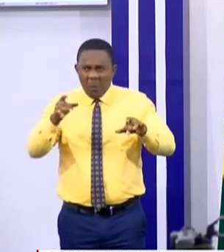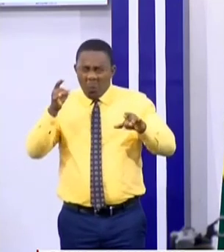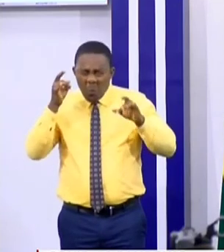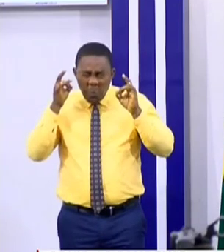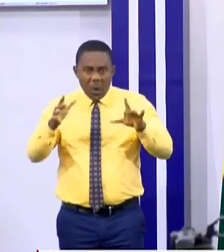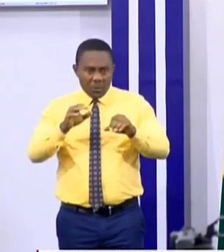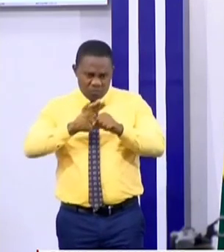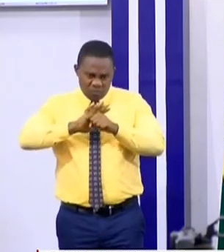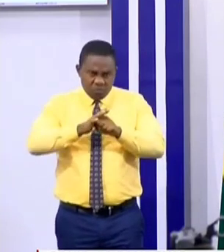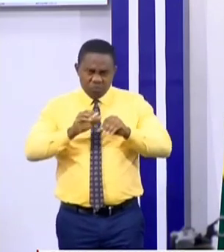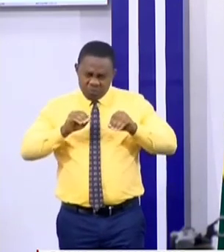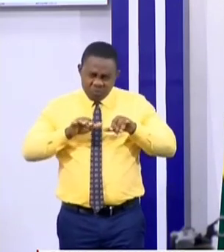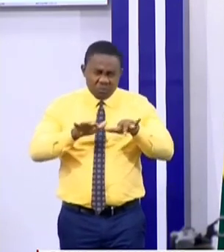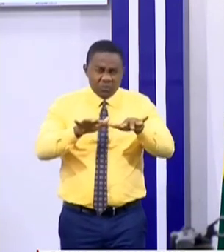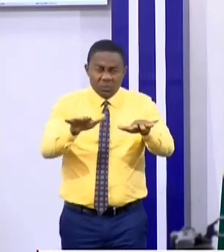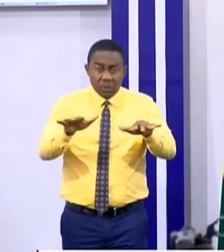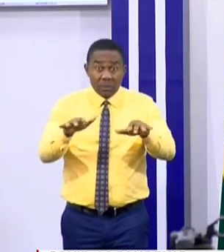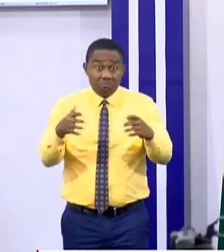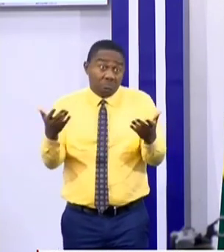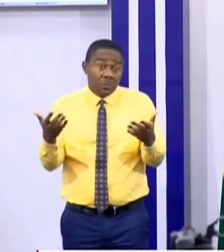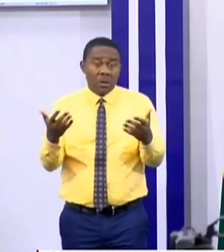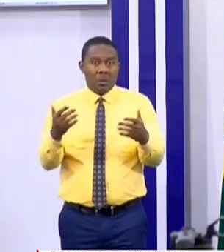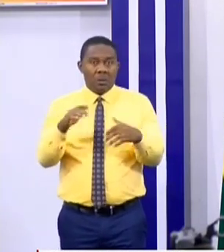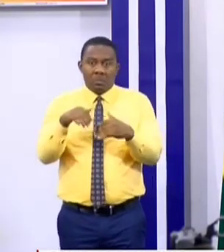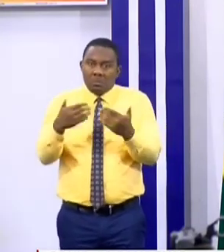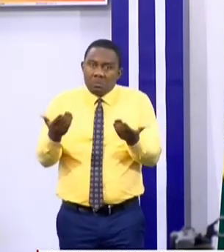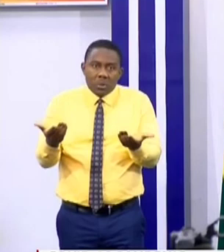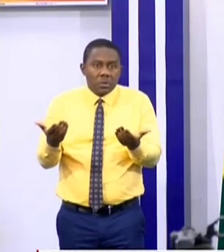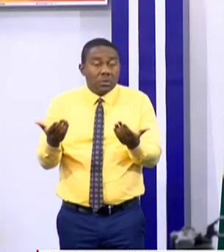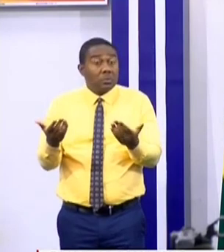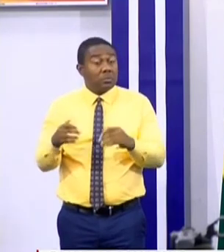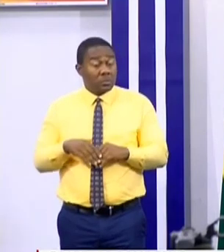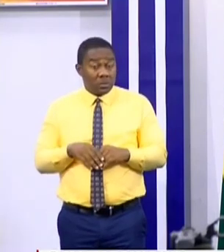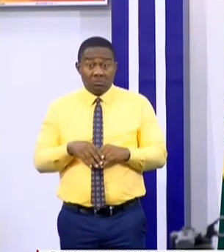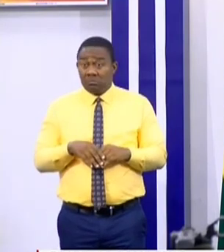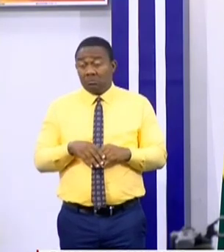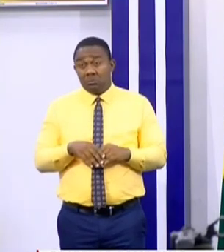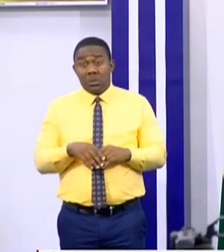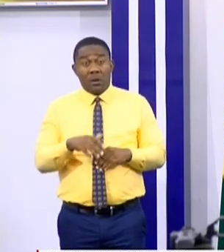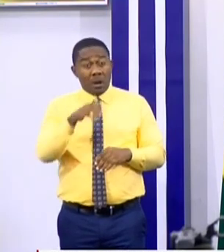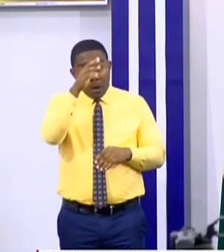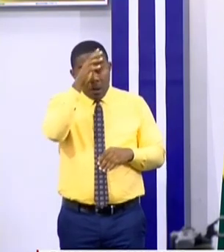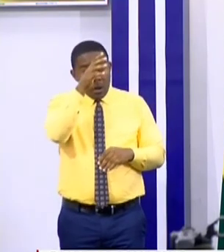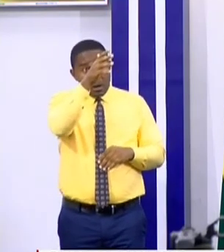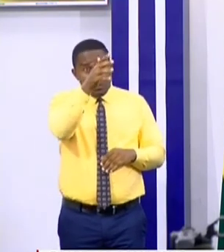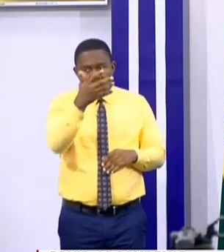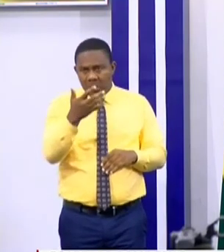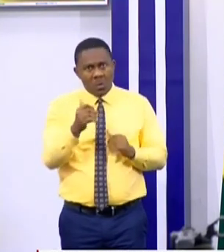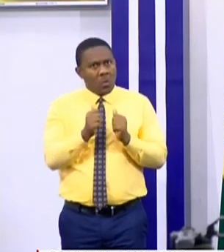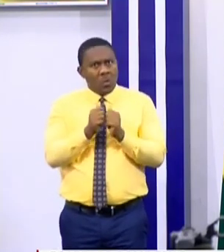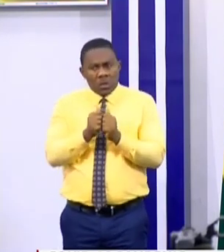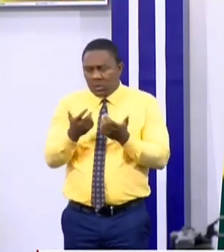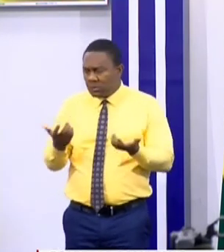that children cannot hug their grandpas, their